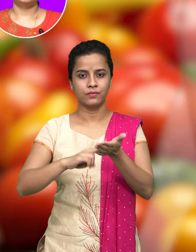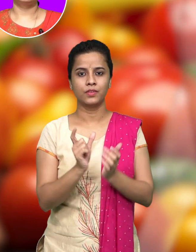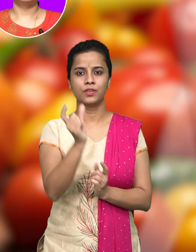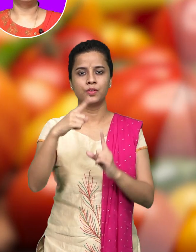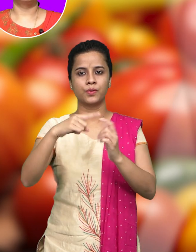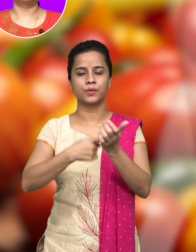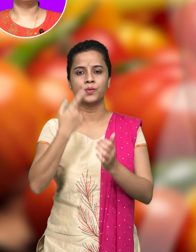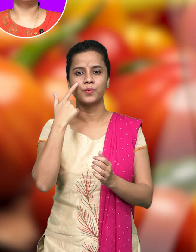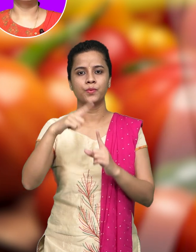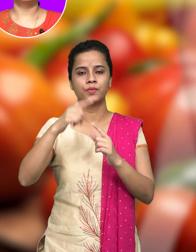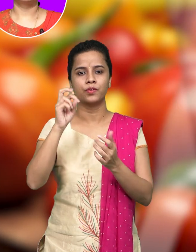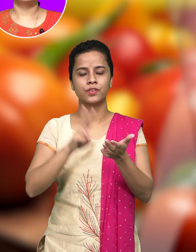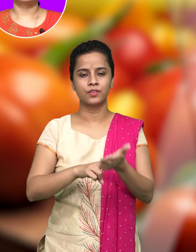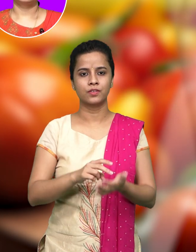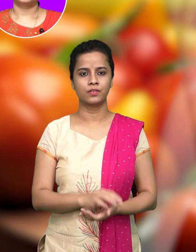nutrition,